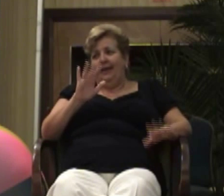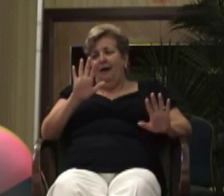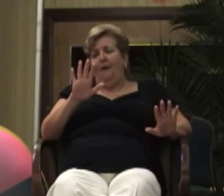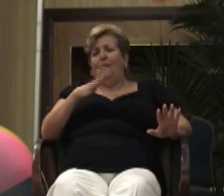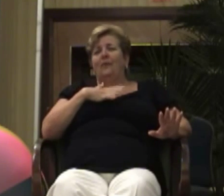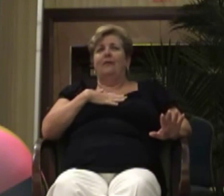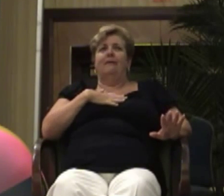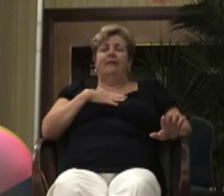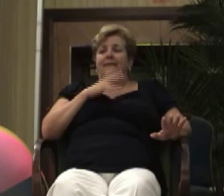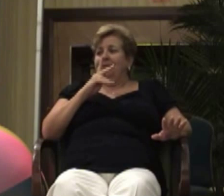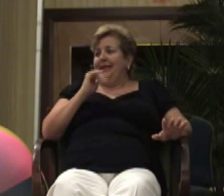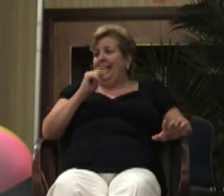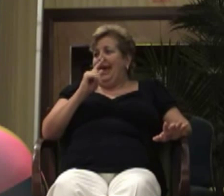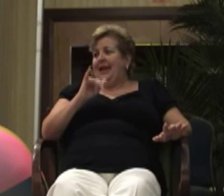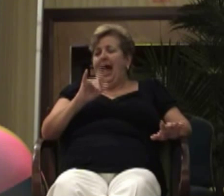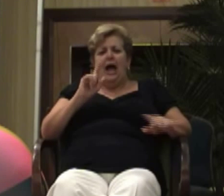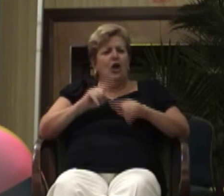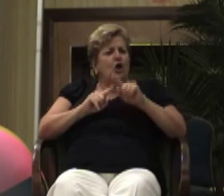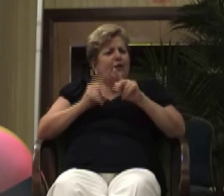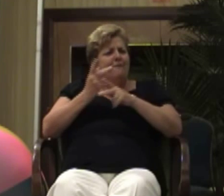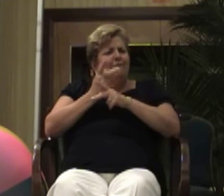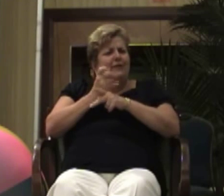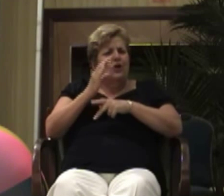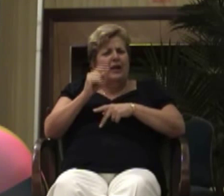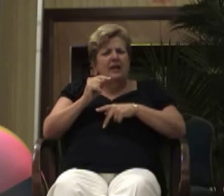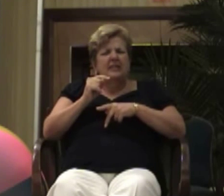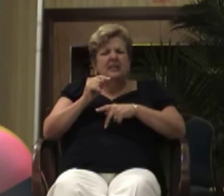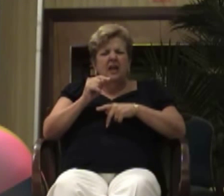Katie. I couldn't figure it out. Does she have 60 years?